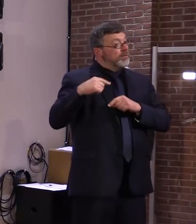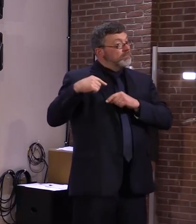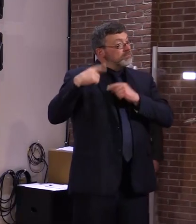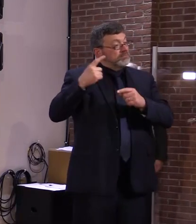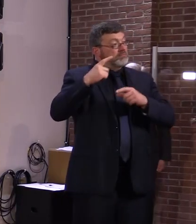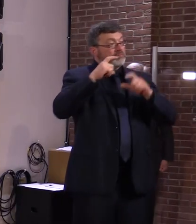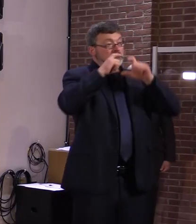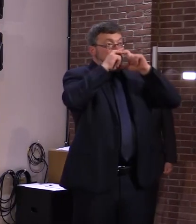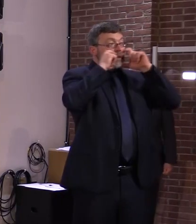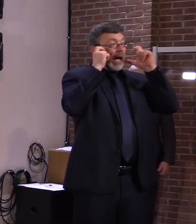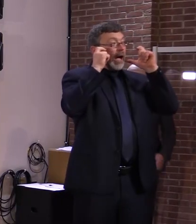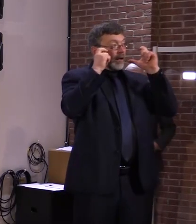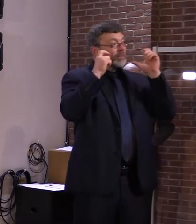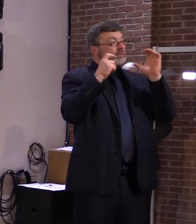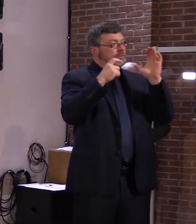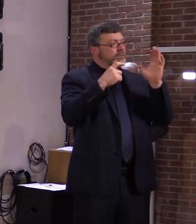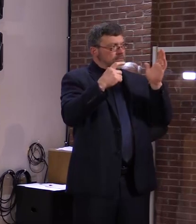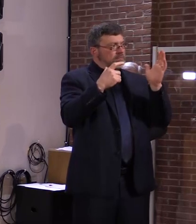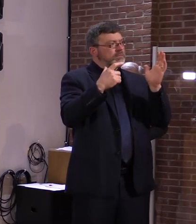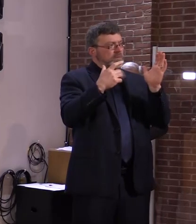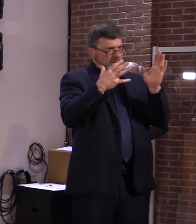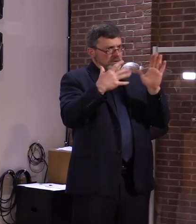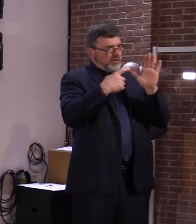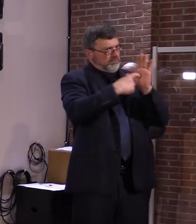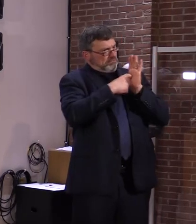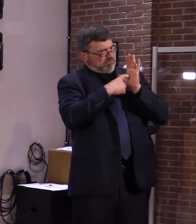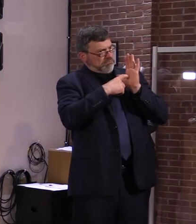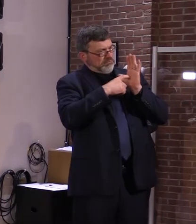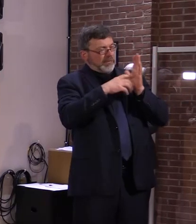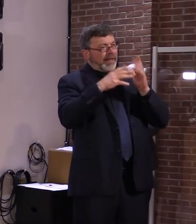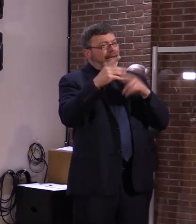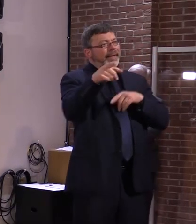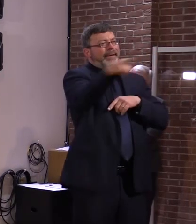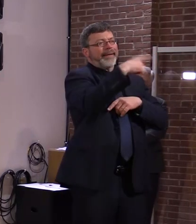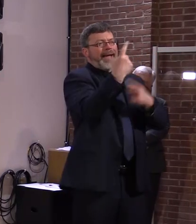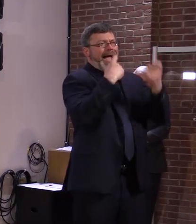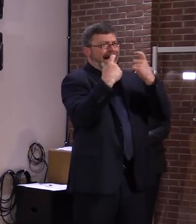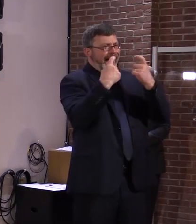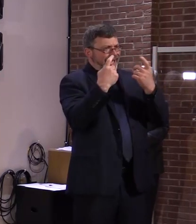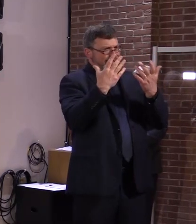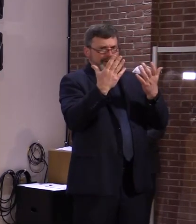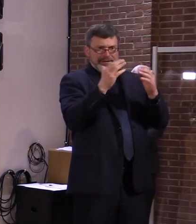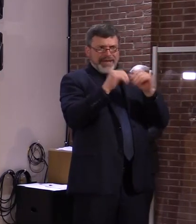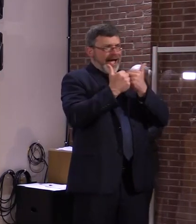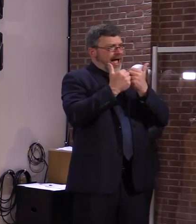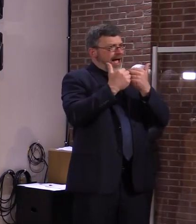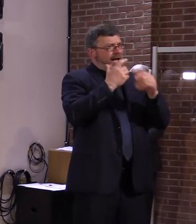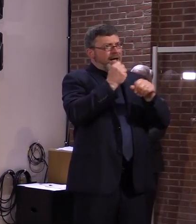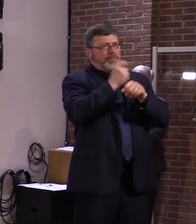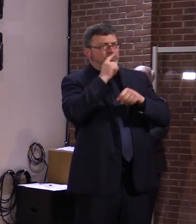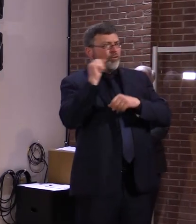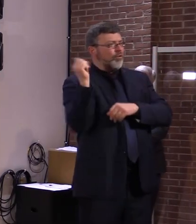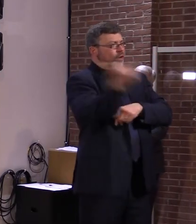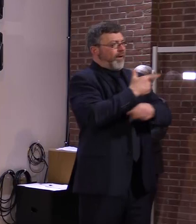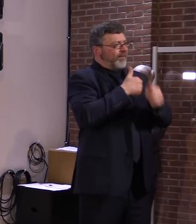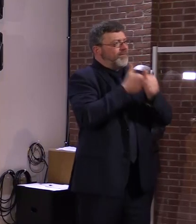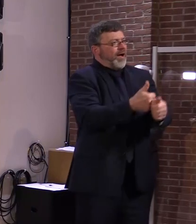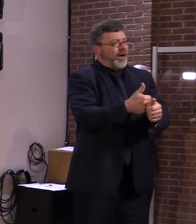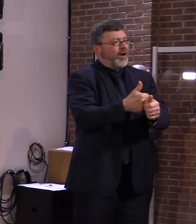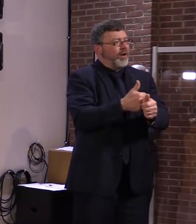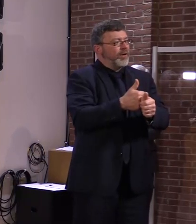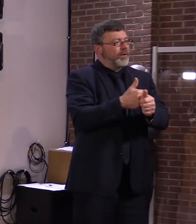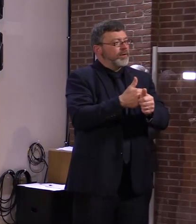same questions came up. How are we going to enforce this? And we said, we're going to leave it up to the individuals. We're going to leave it up